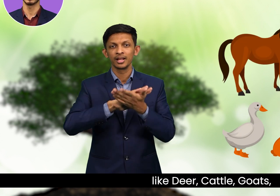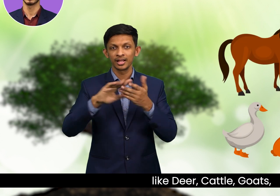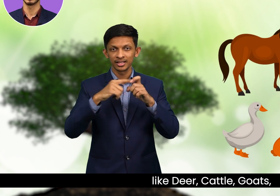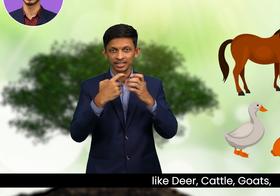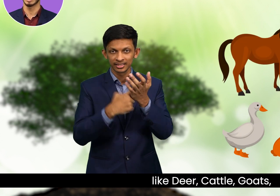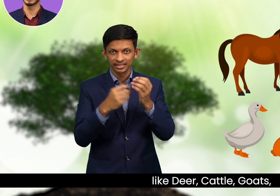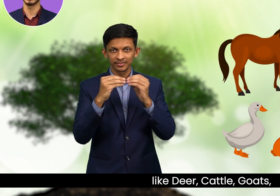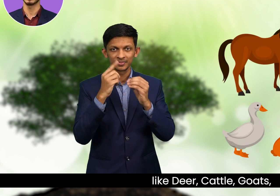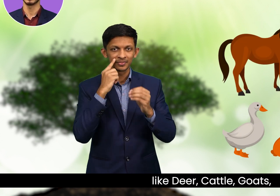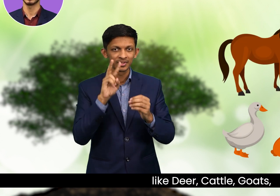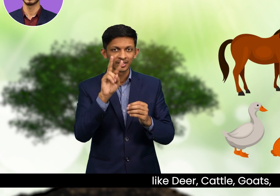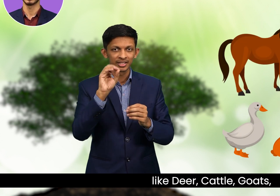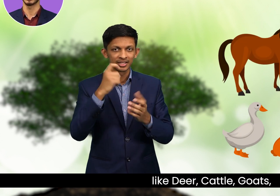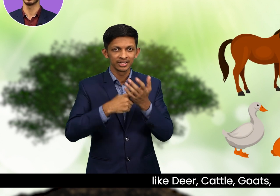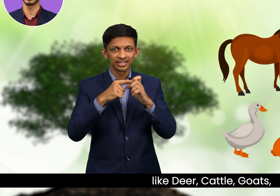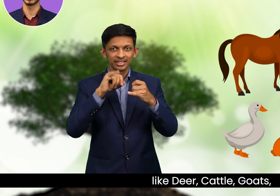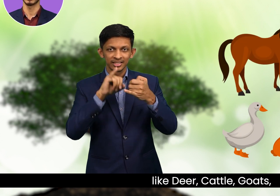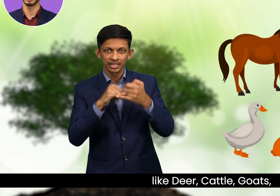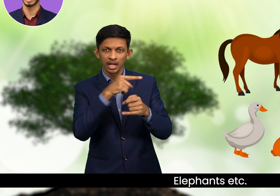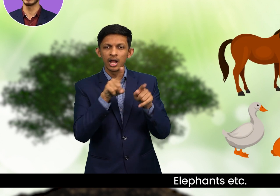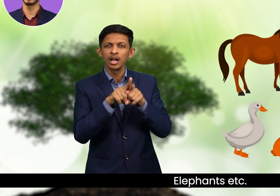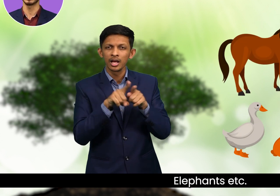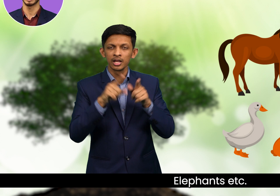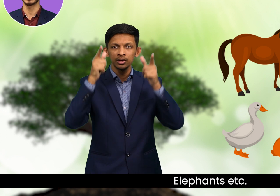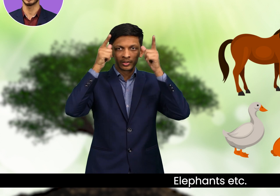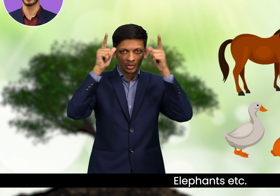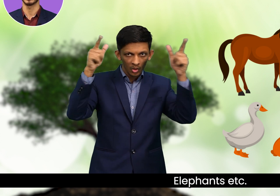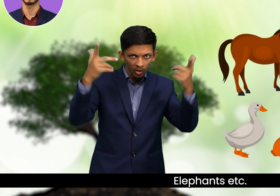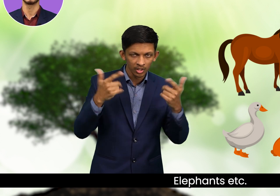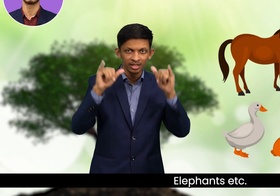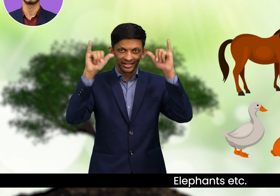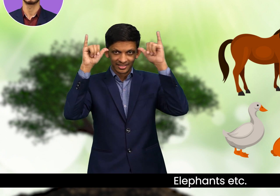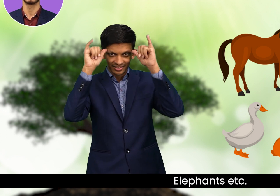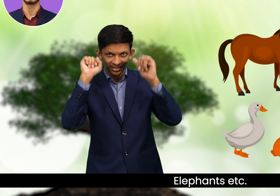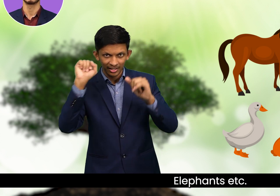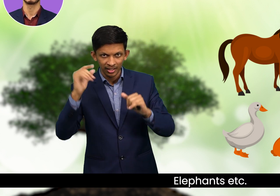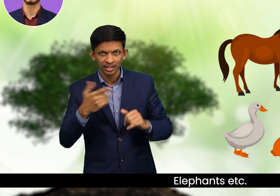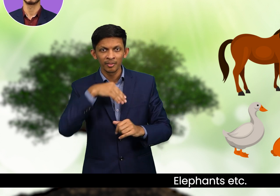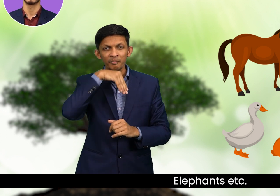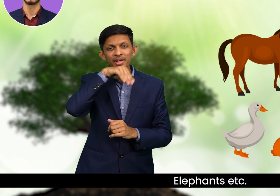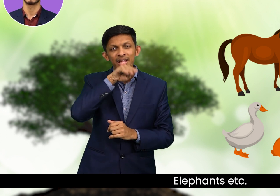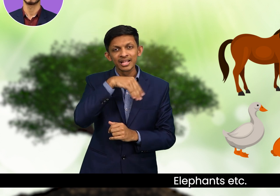deer, cattle, goats, elephants, etc.